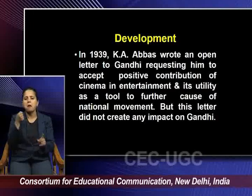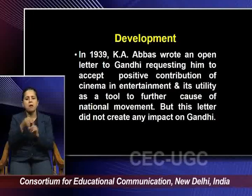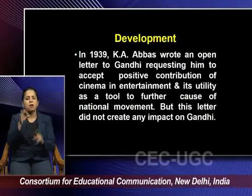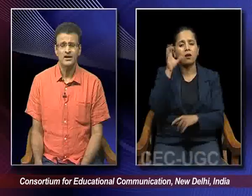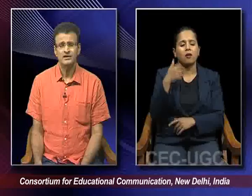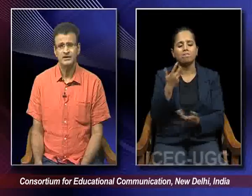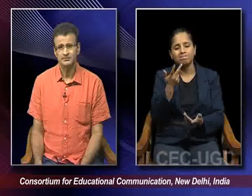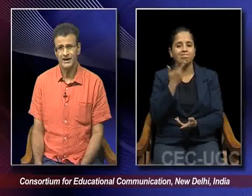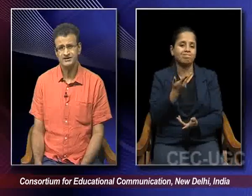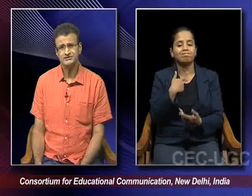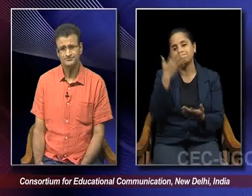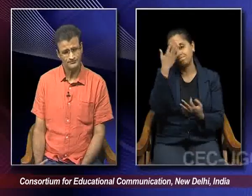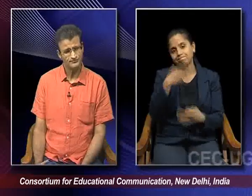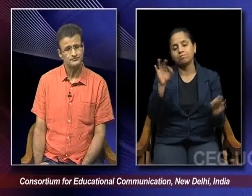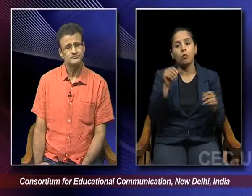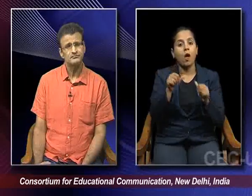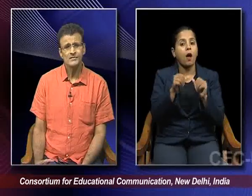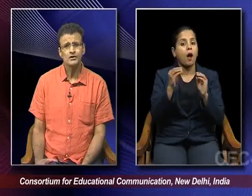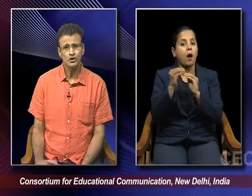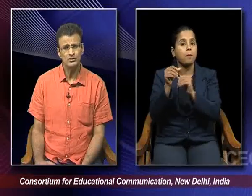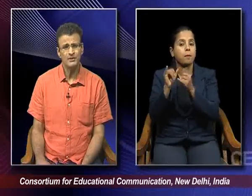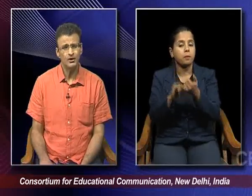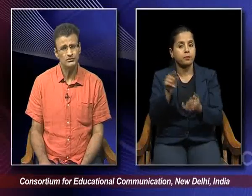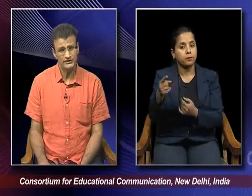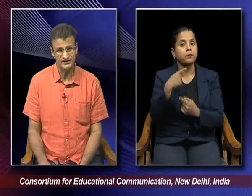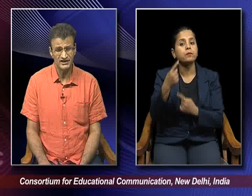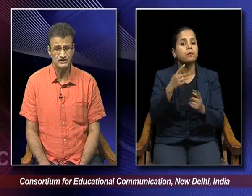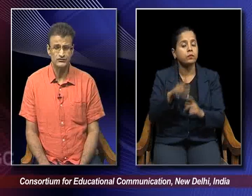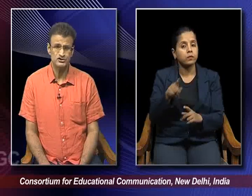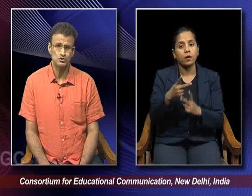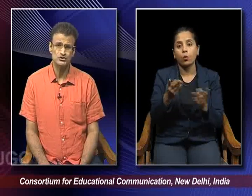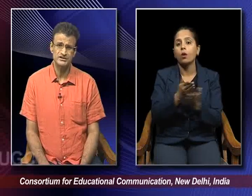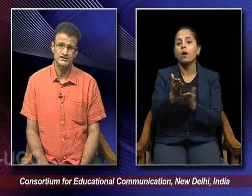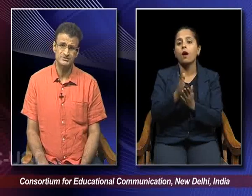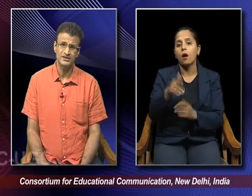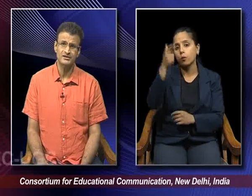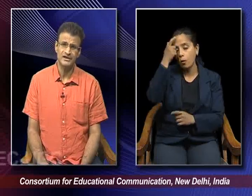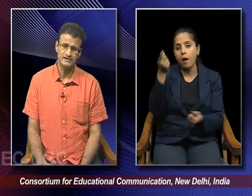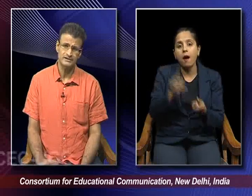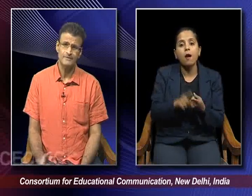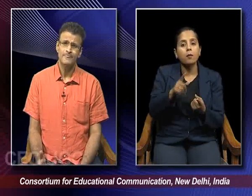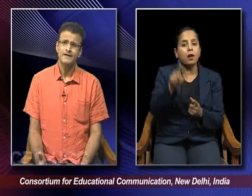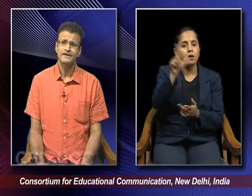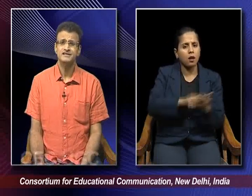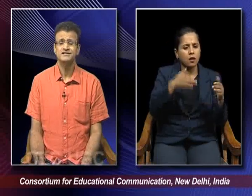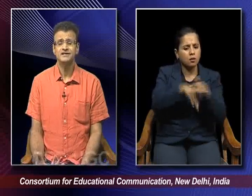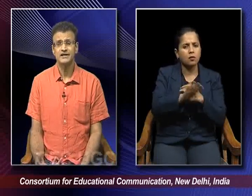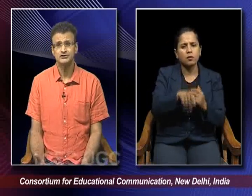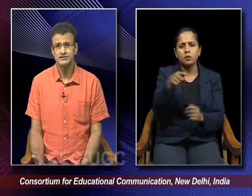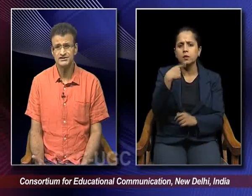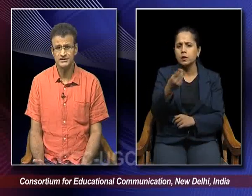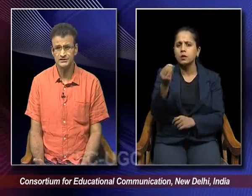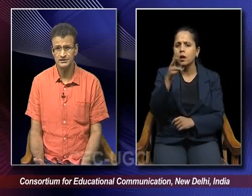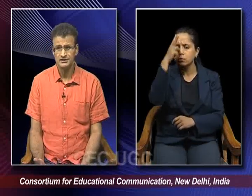Gandhi. K. Abbas talked about various kinds of issues in this particular letter. He raised certain kinds